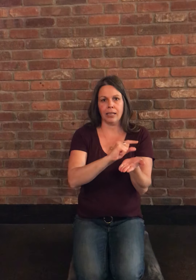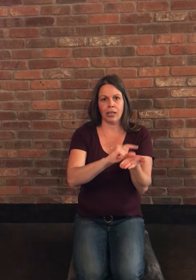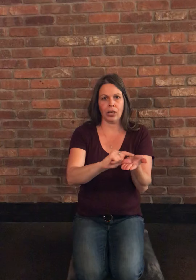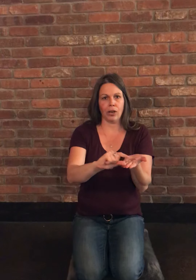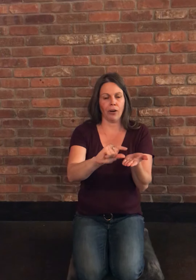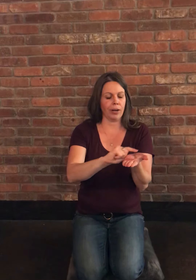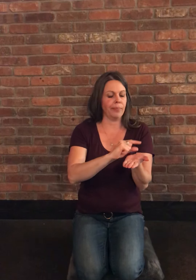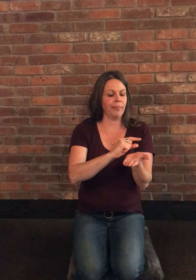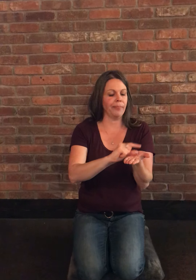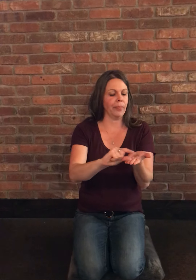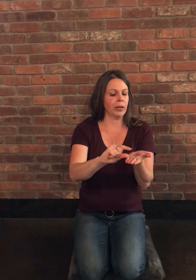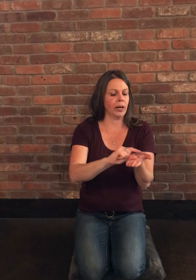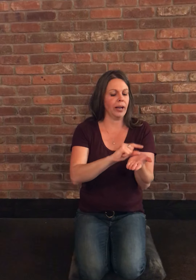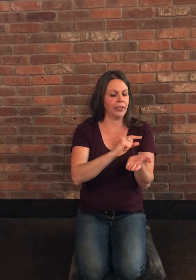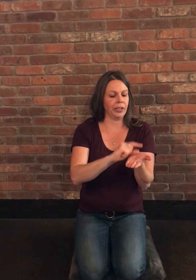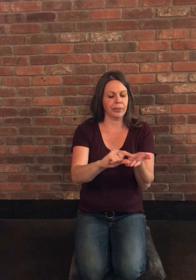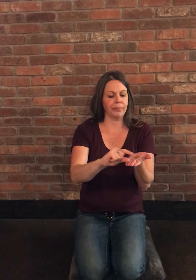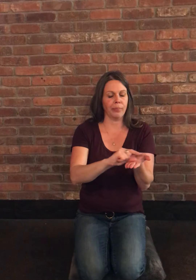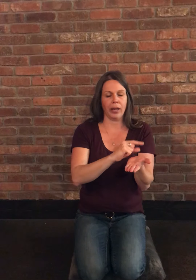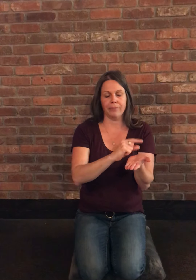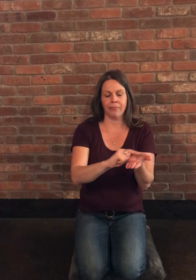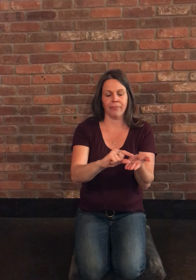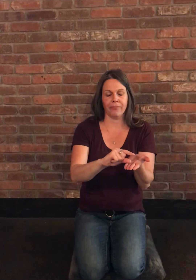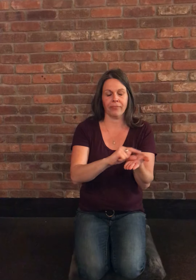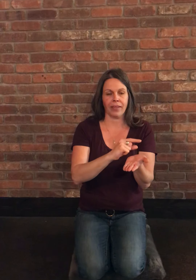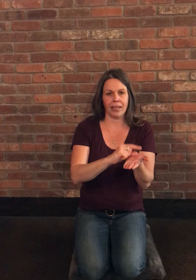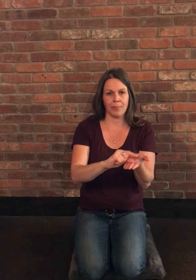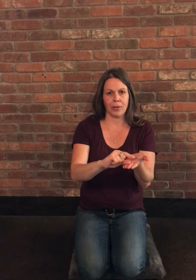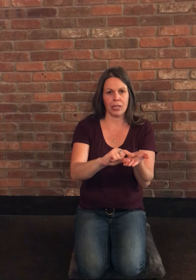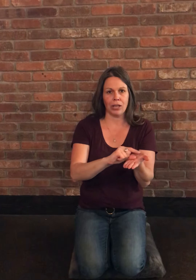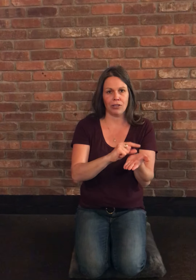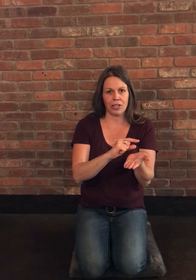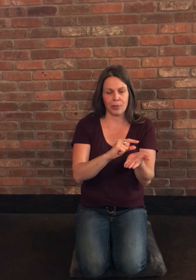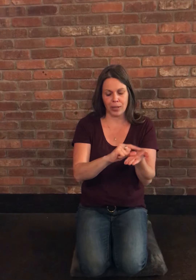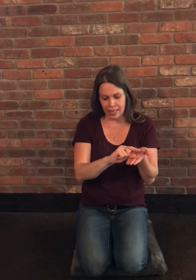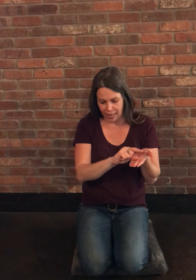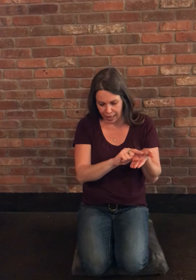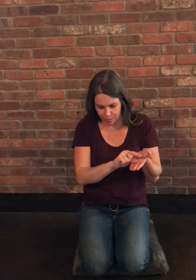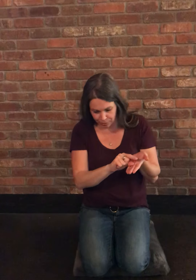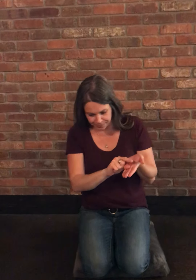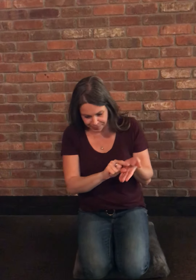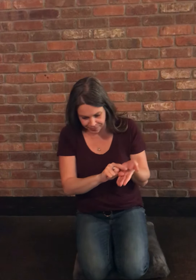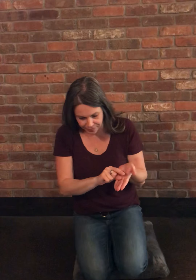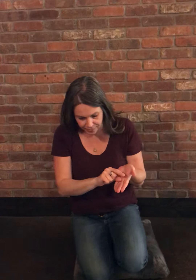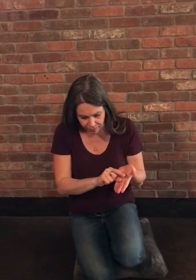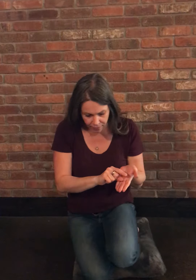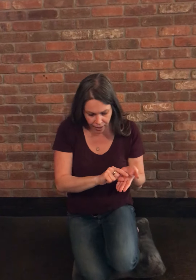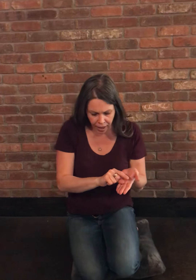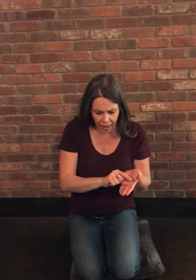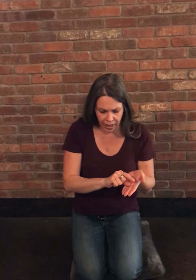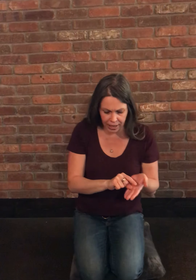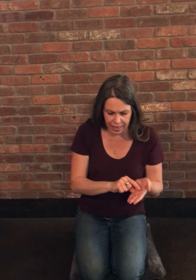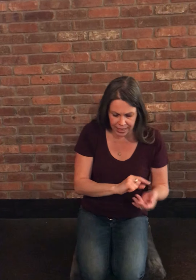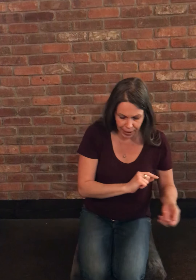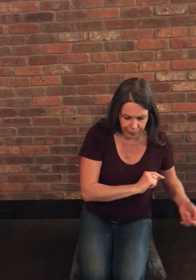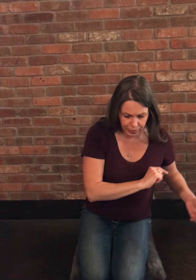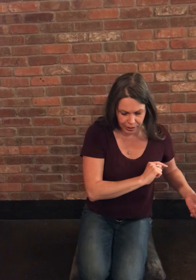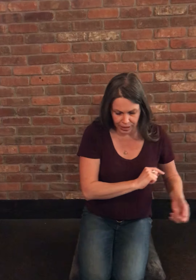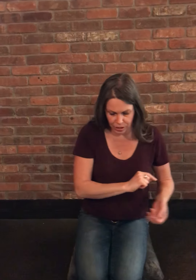Spreading your butter on your bread. Okay, persecution spreads the gospel. Here it's temple